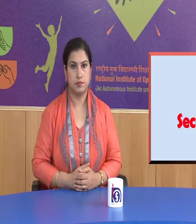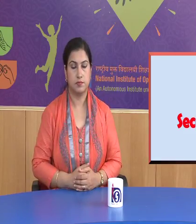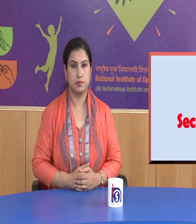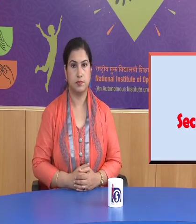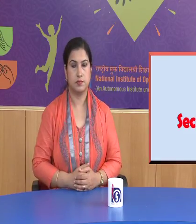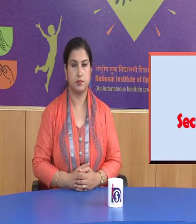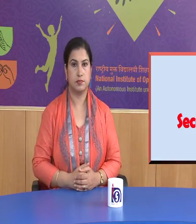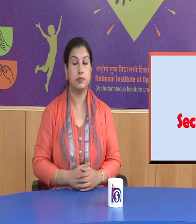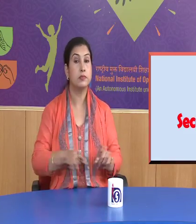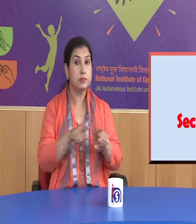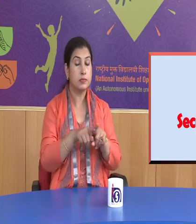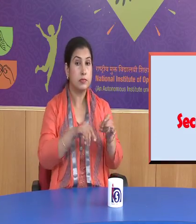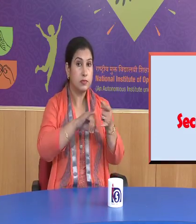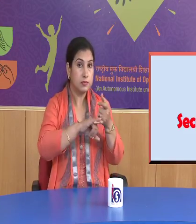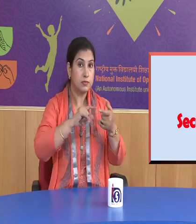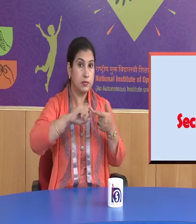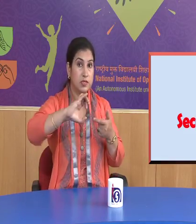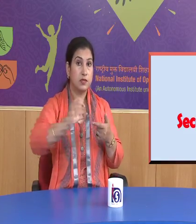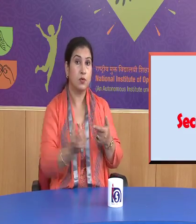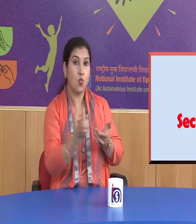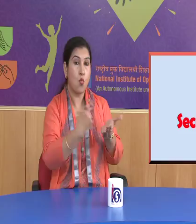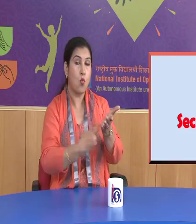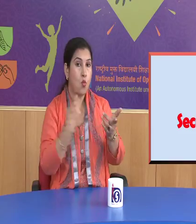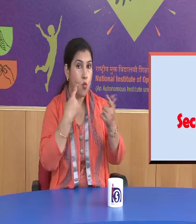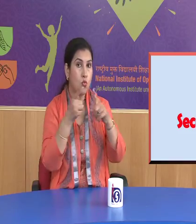Security also means the safety of a person,